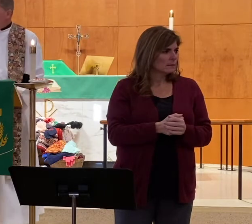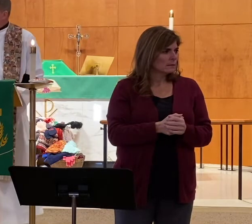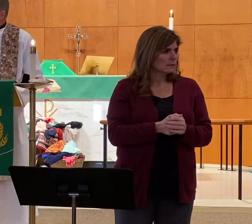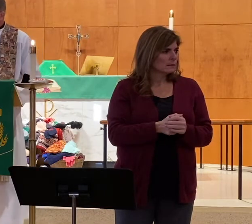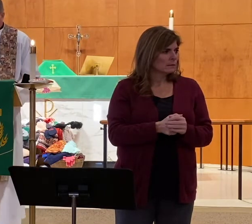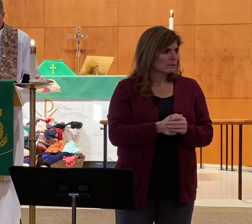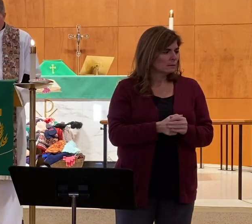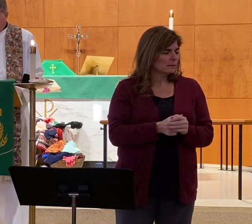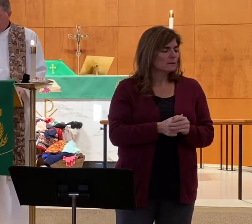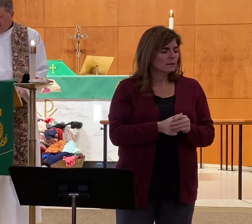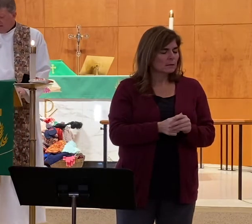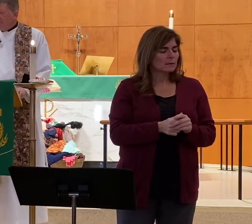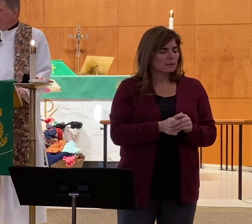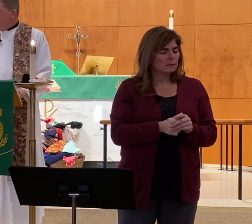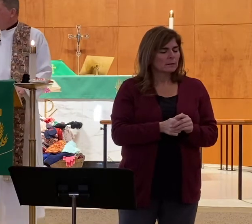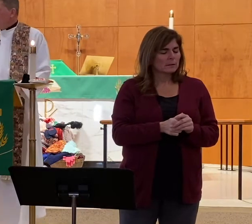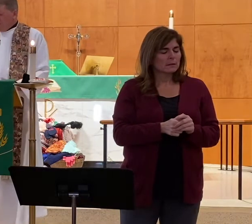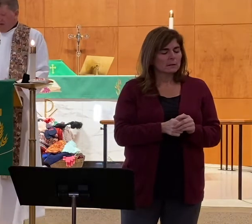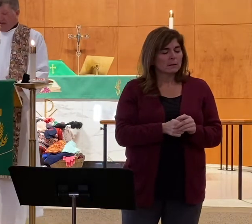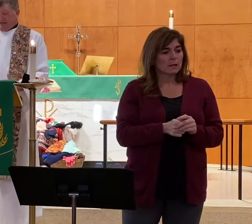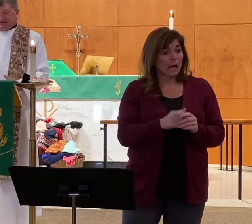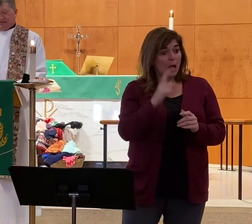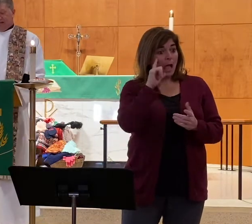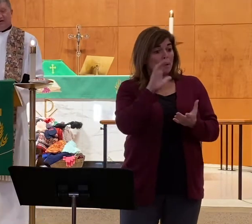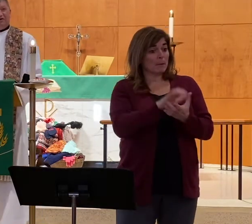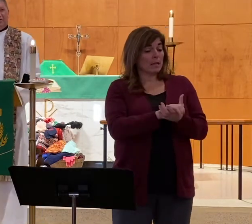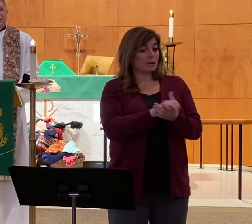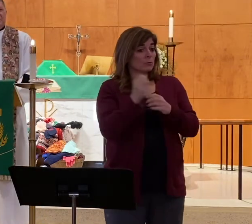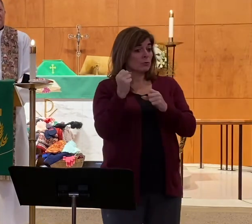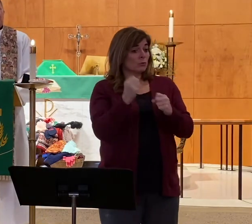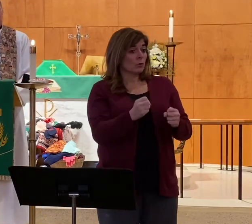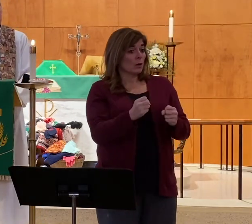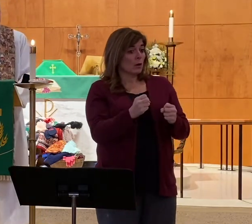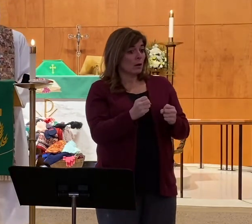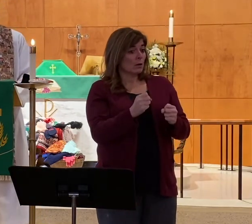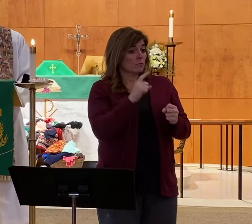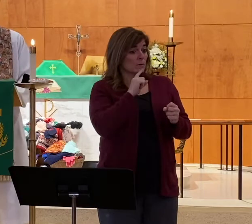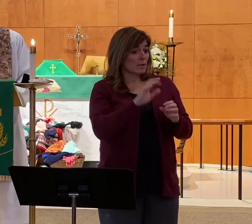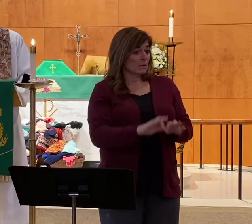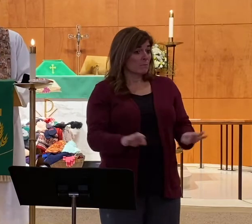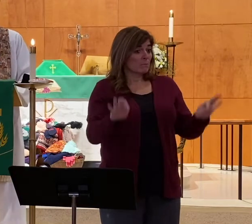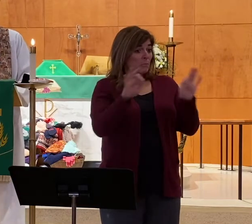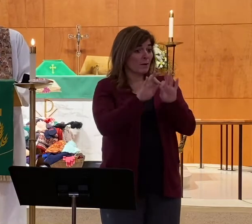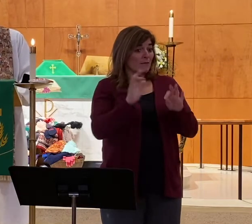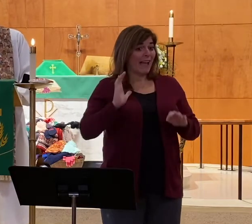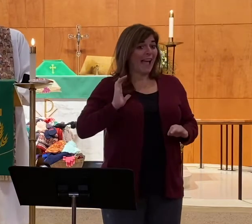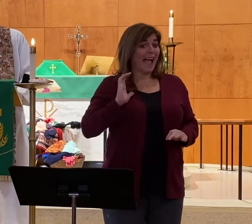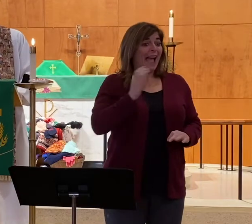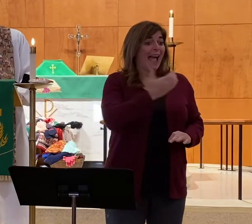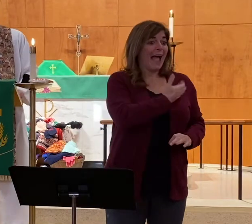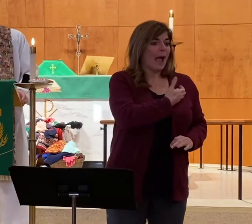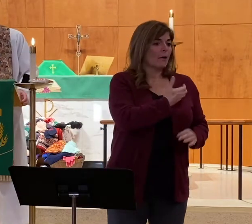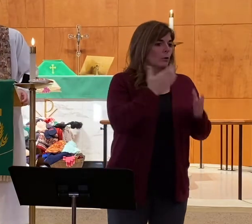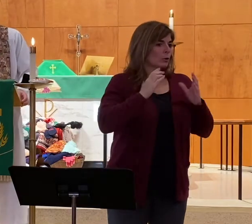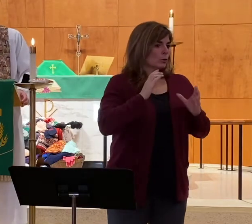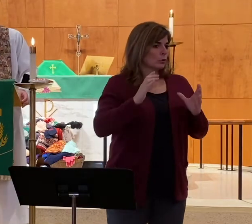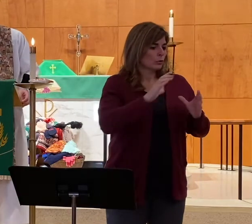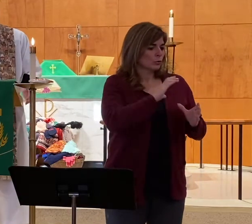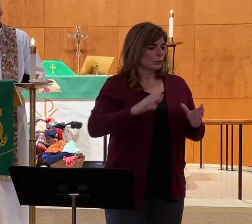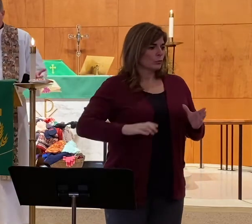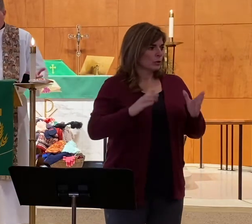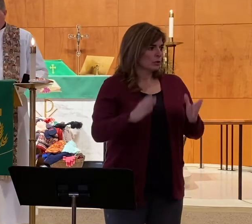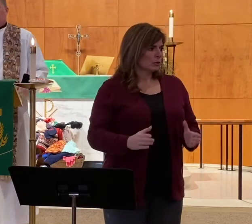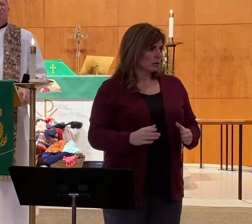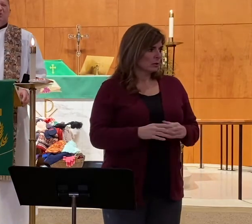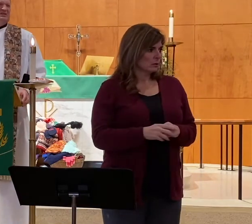And I believe that this reply is a model for us in our own Christian witness. You see, when people ask